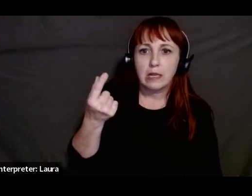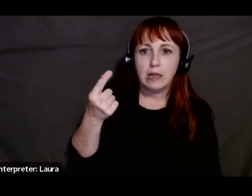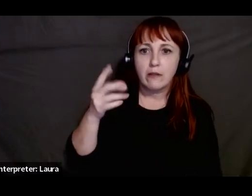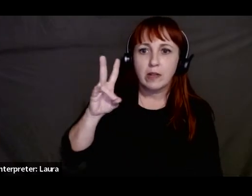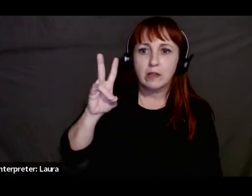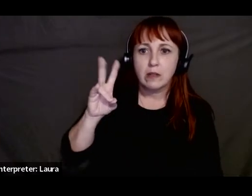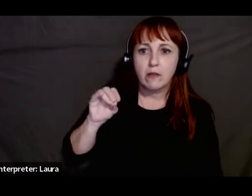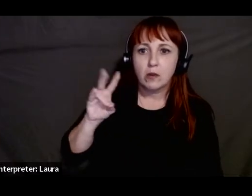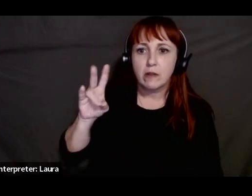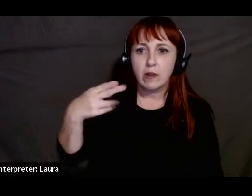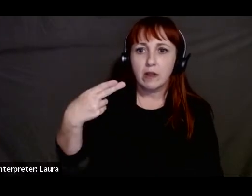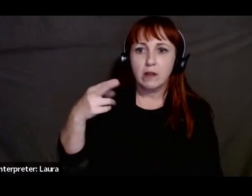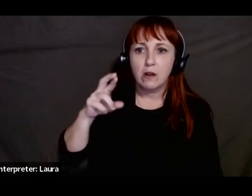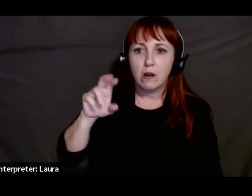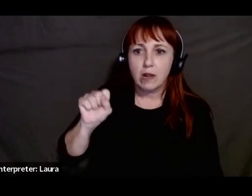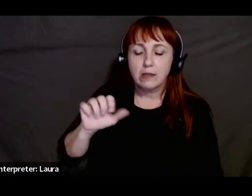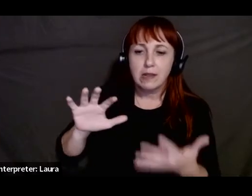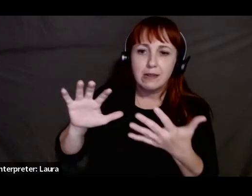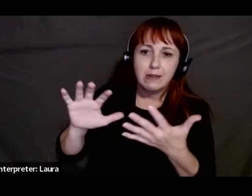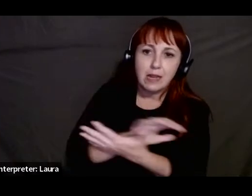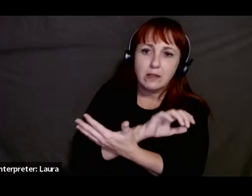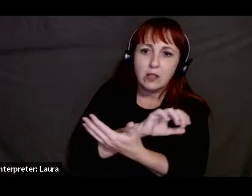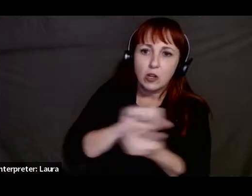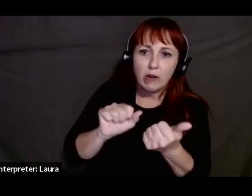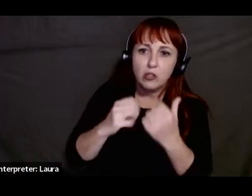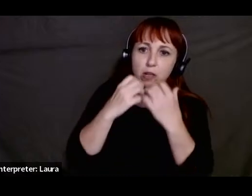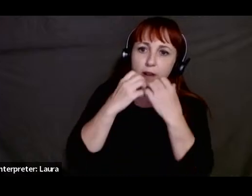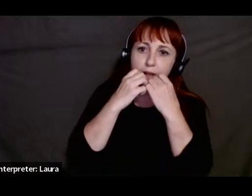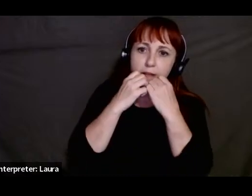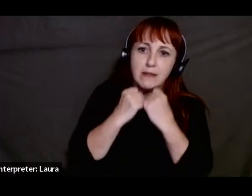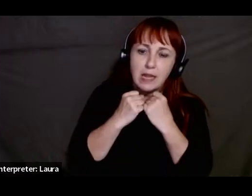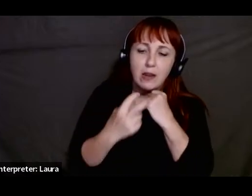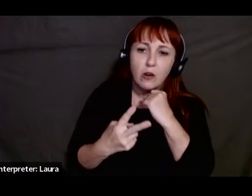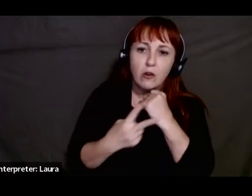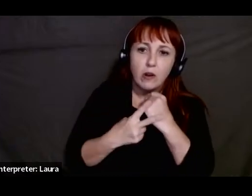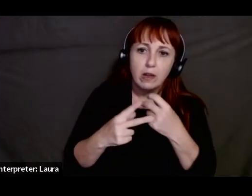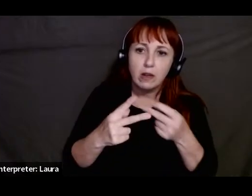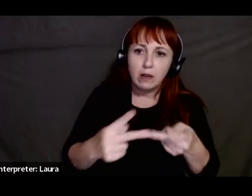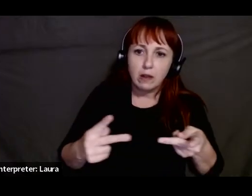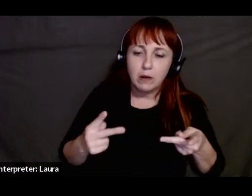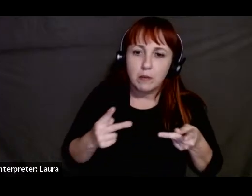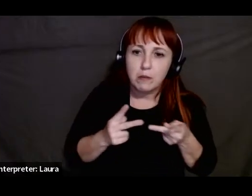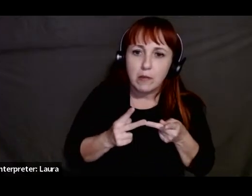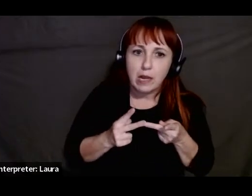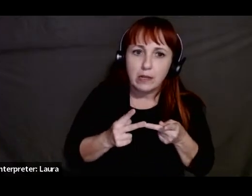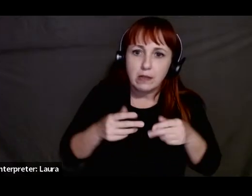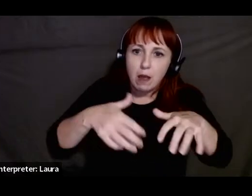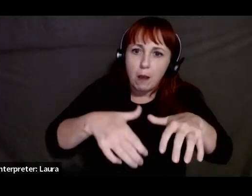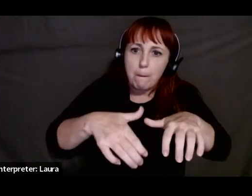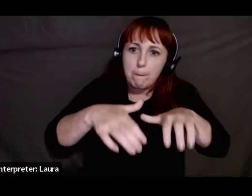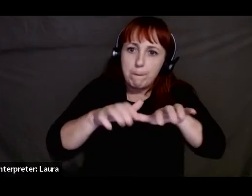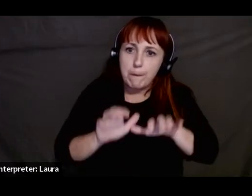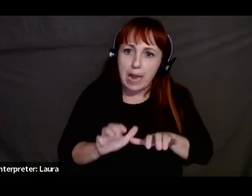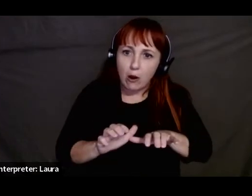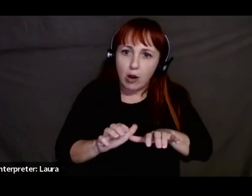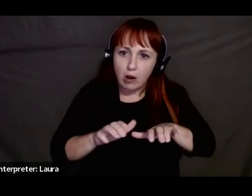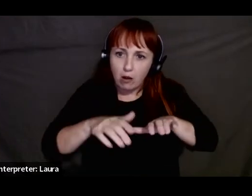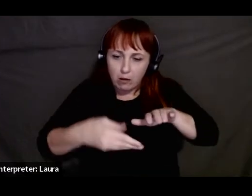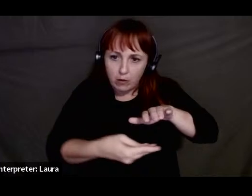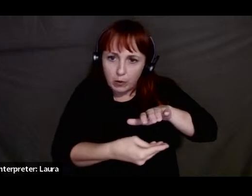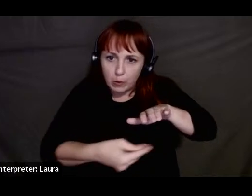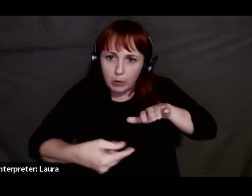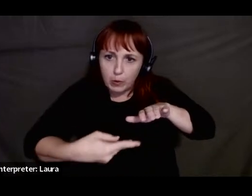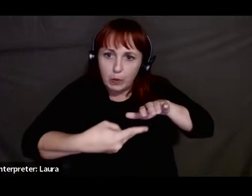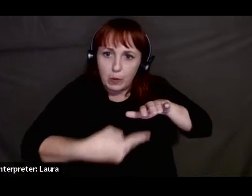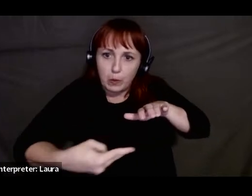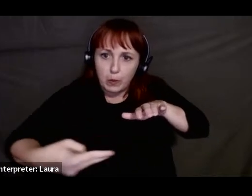711107 HRS of desecration of a sacred place, a burial place,